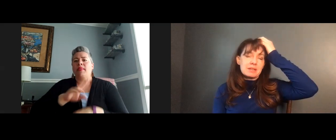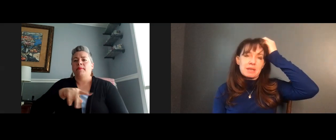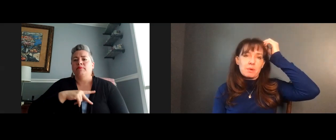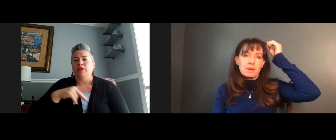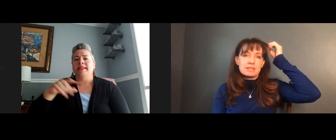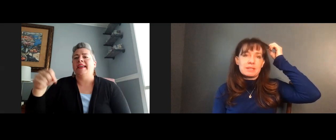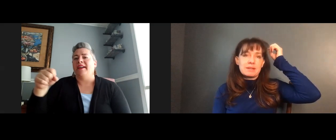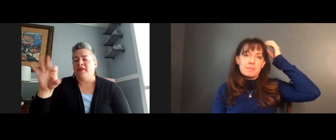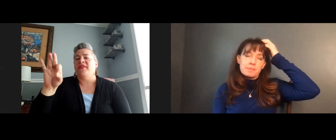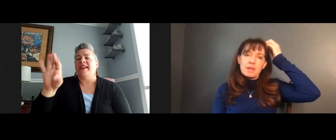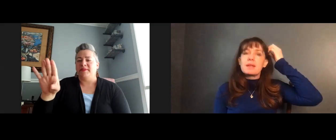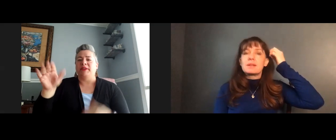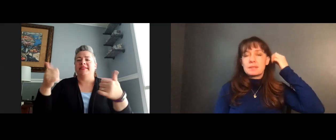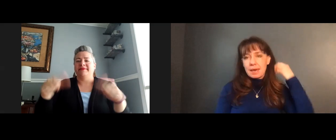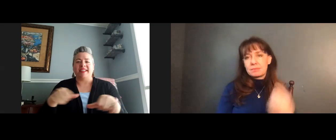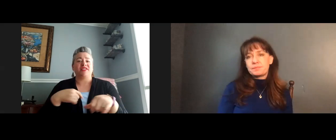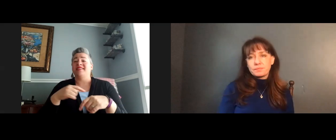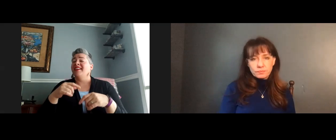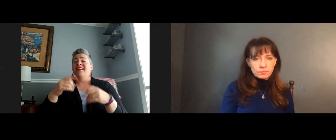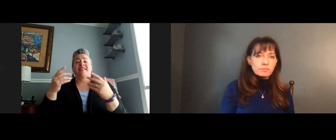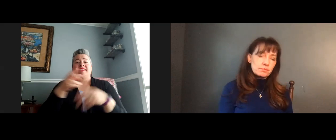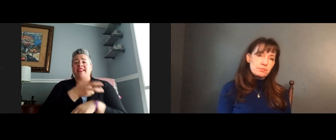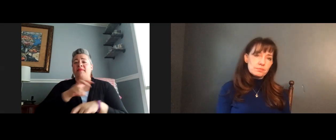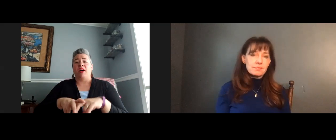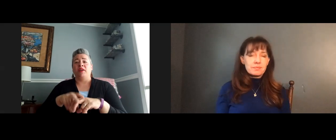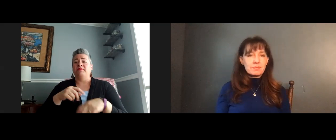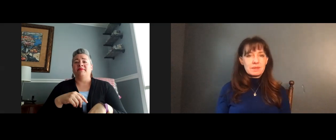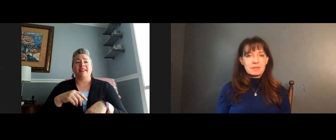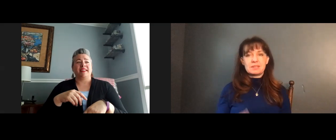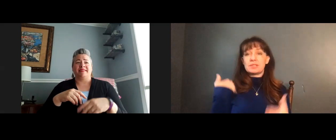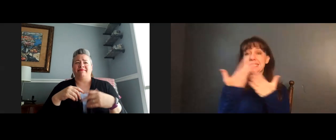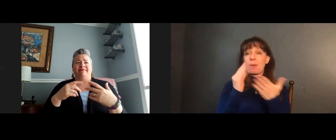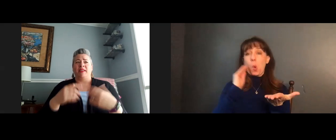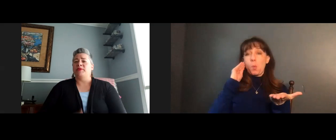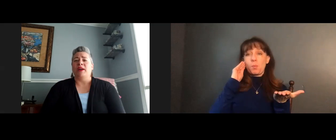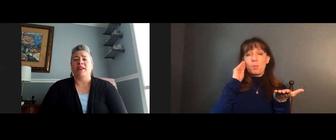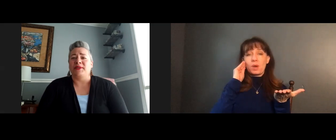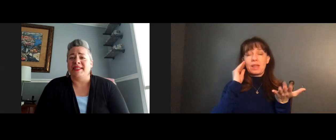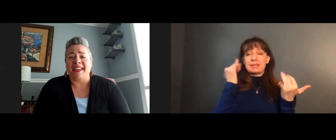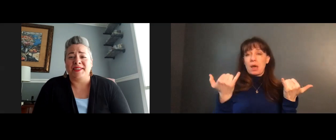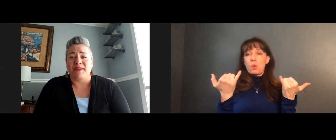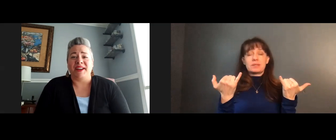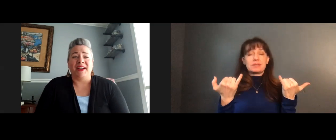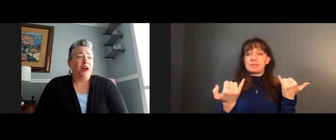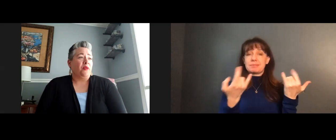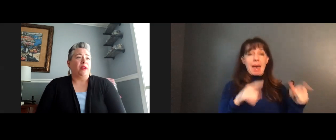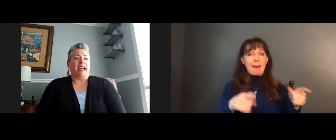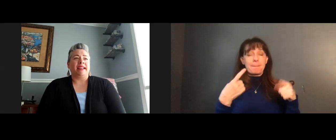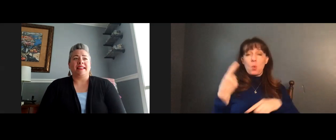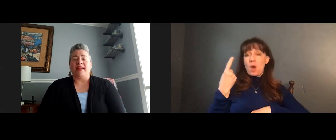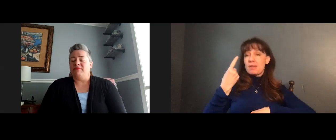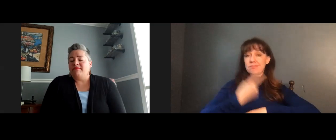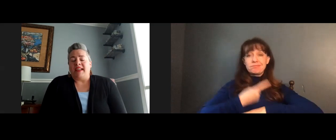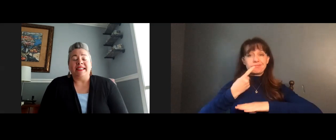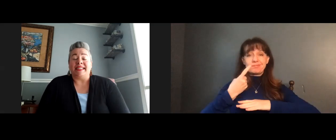natalie is that where it was on facebook yeah i just came home it was one of those things where when